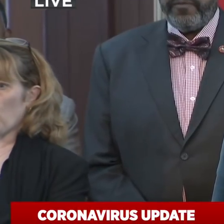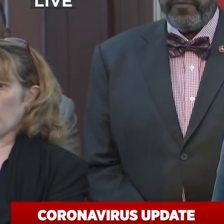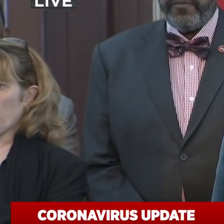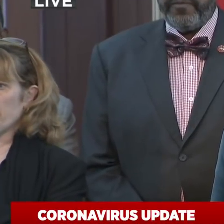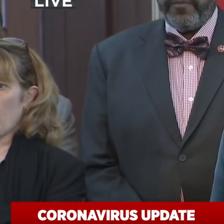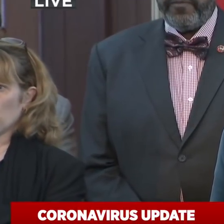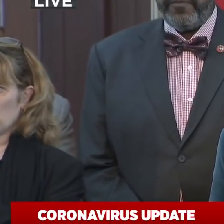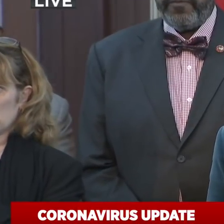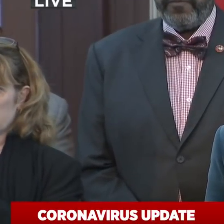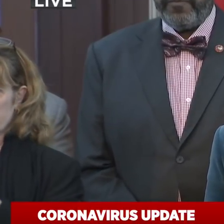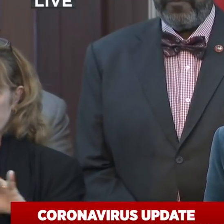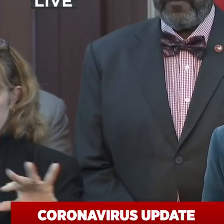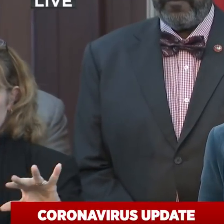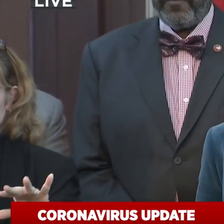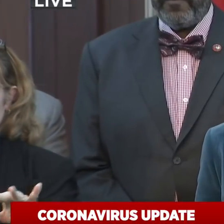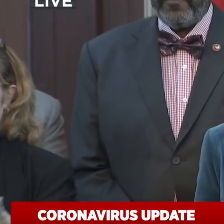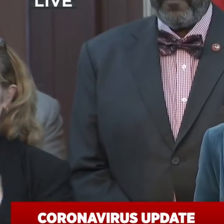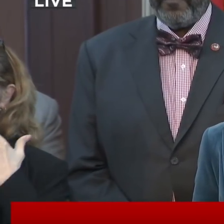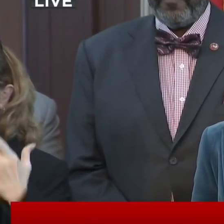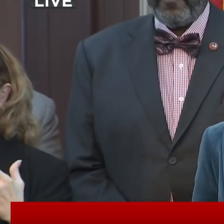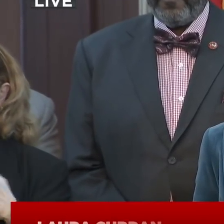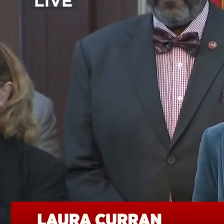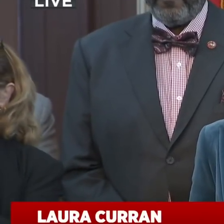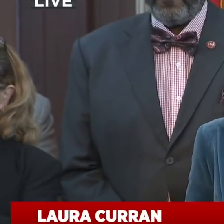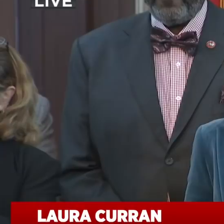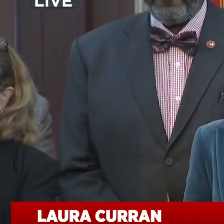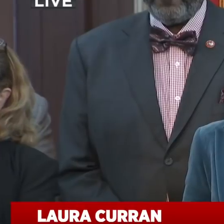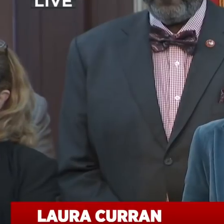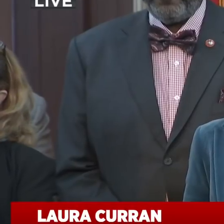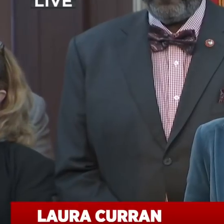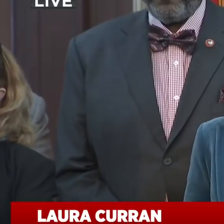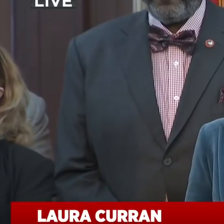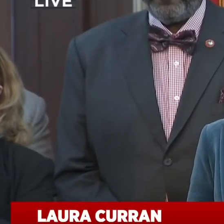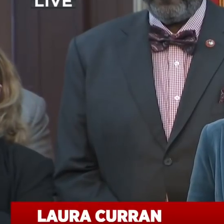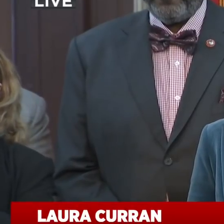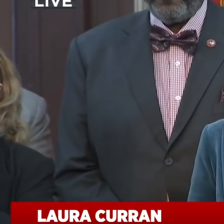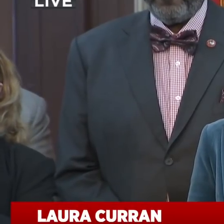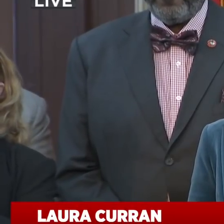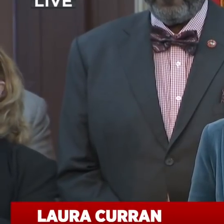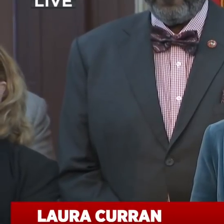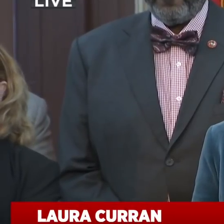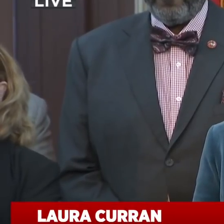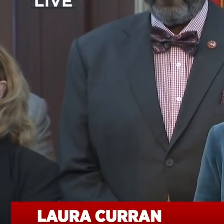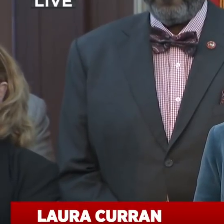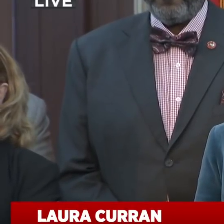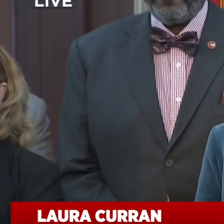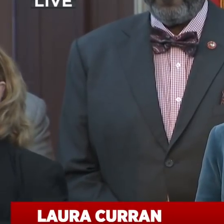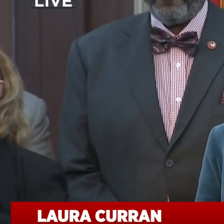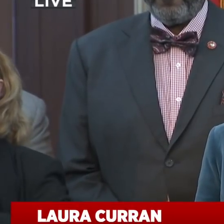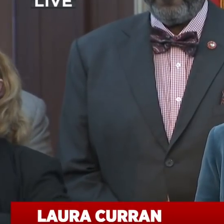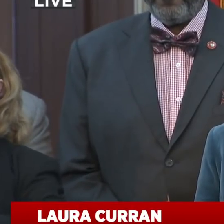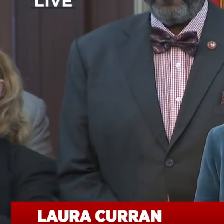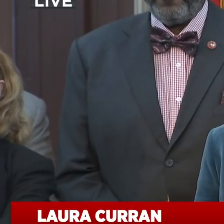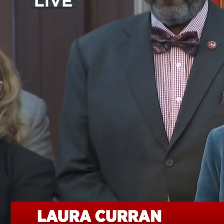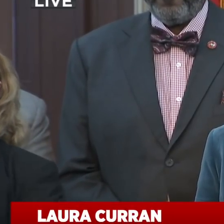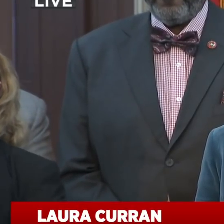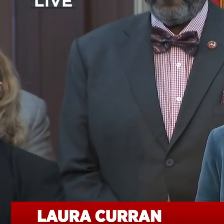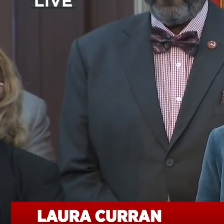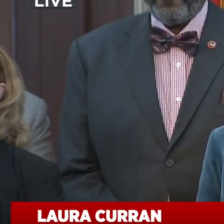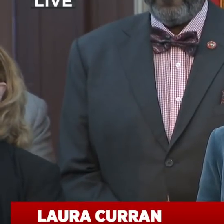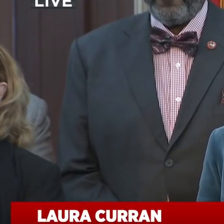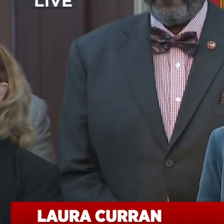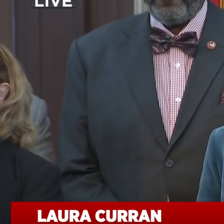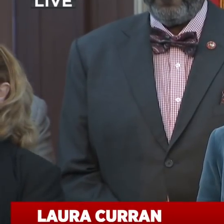what they do every single day to help things run better in our county. So thank you. We have